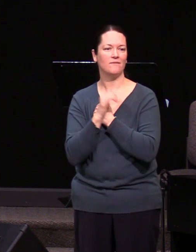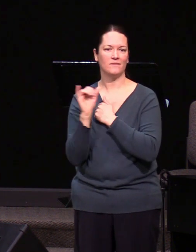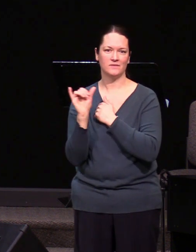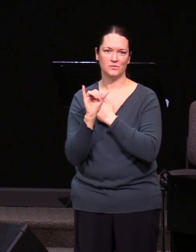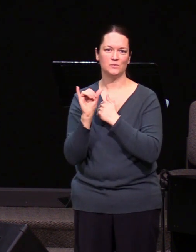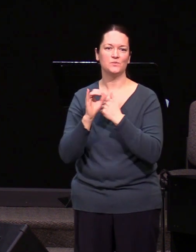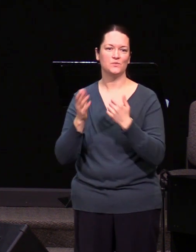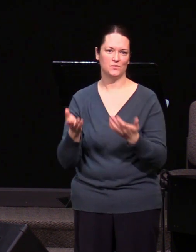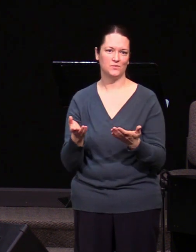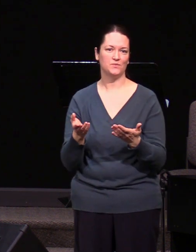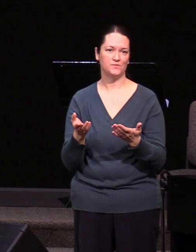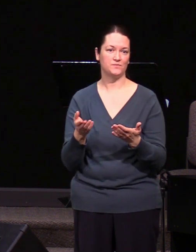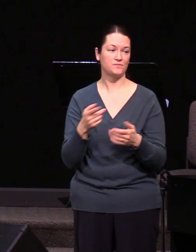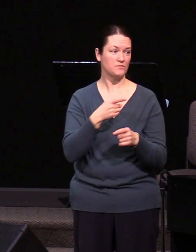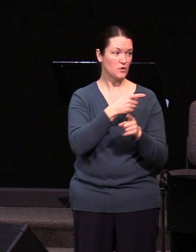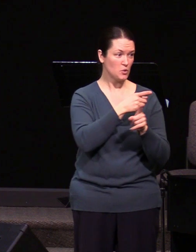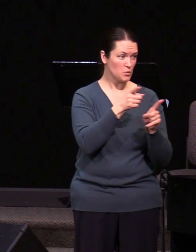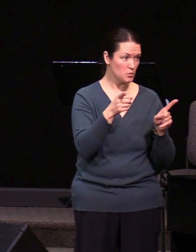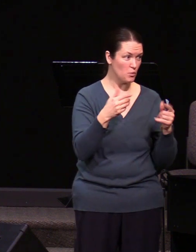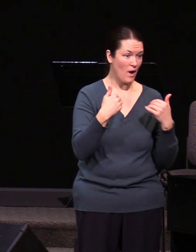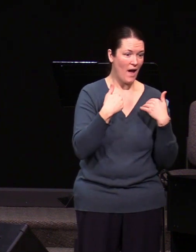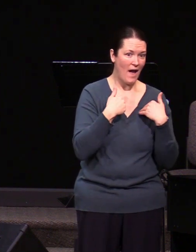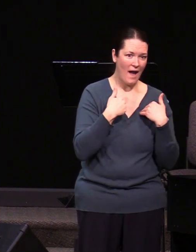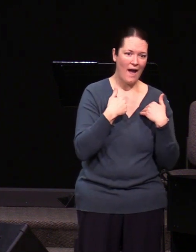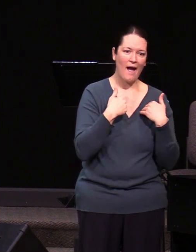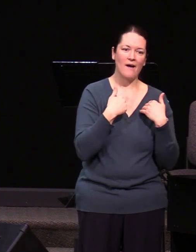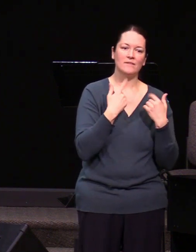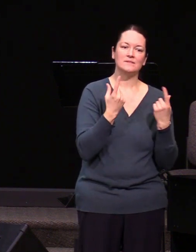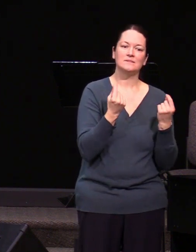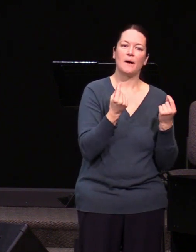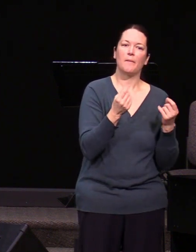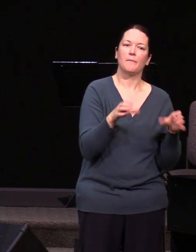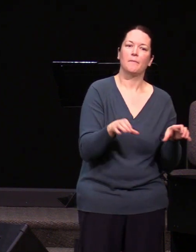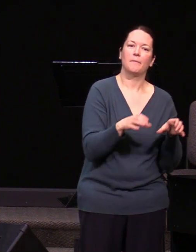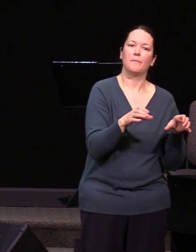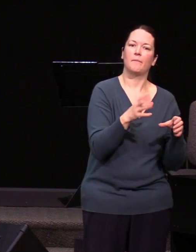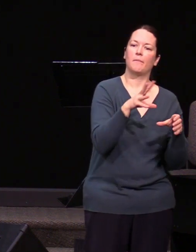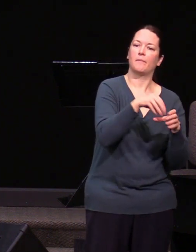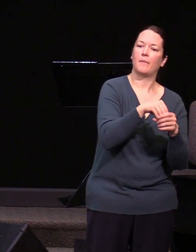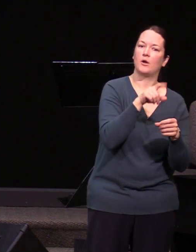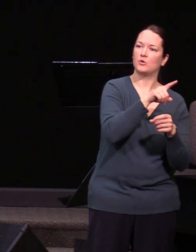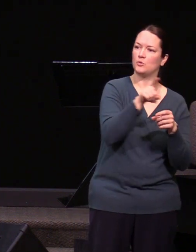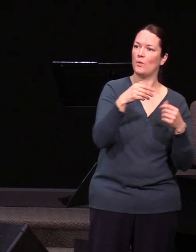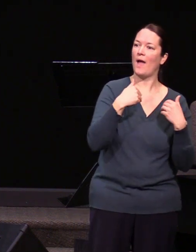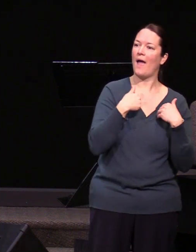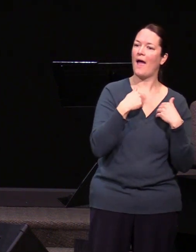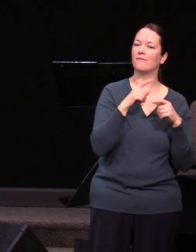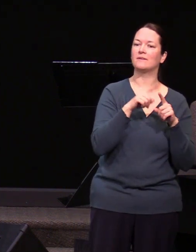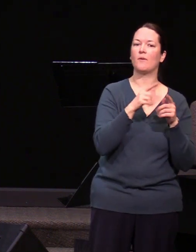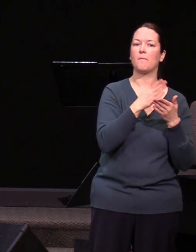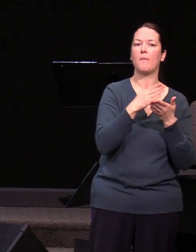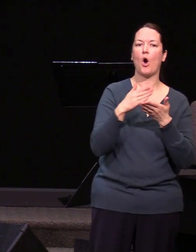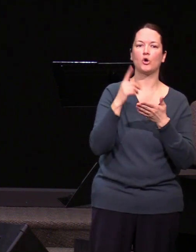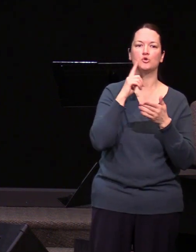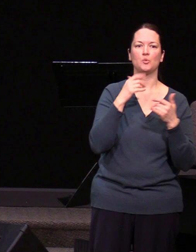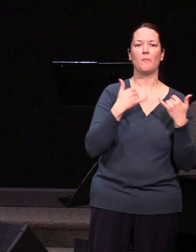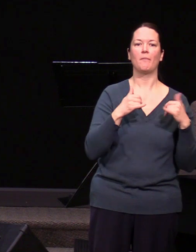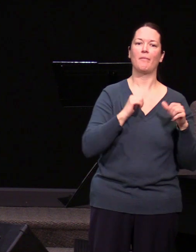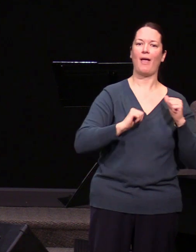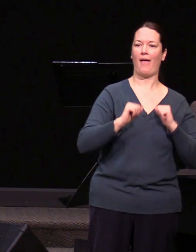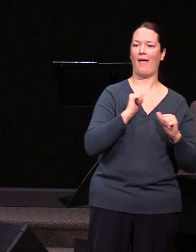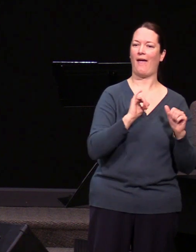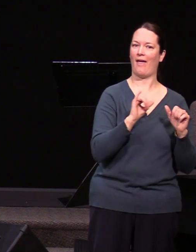You have a part to play, or better yet, frankly, you have parts to play, because the reality